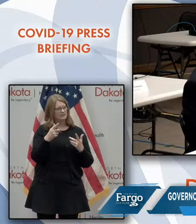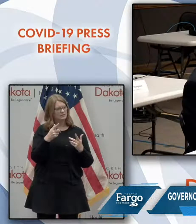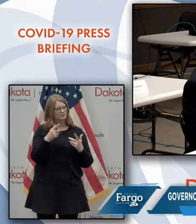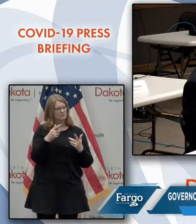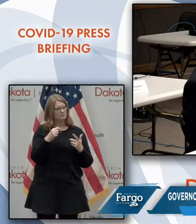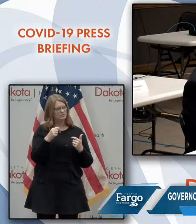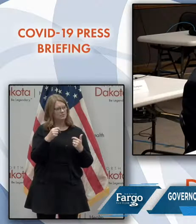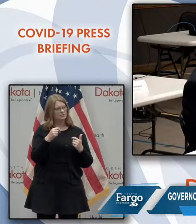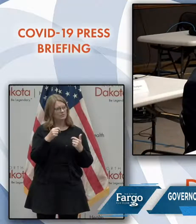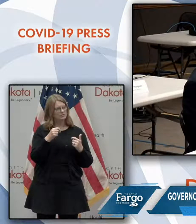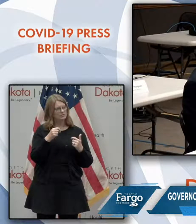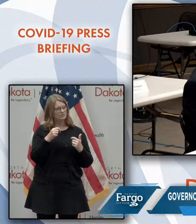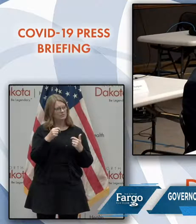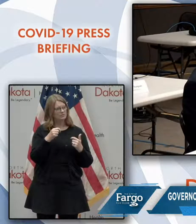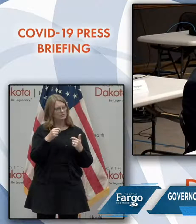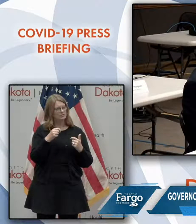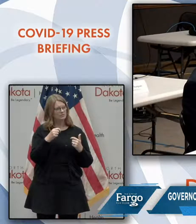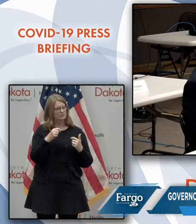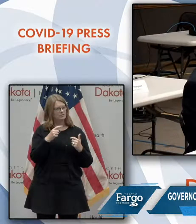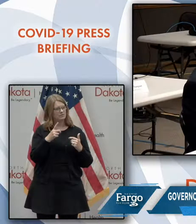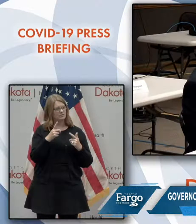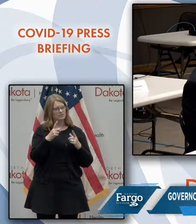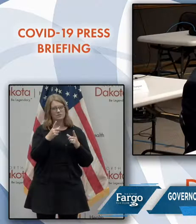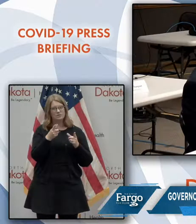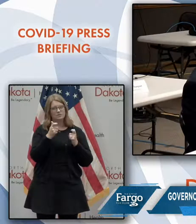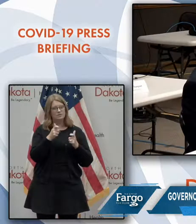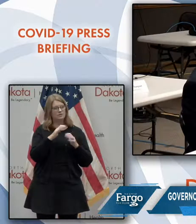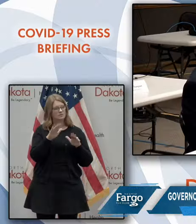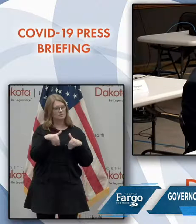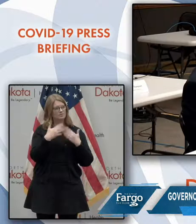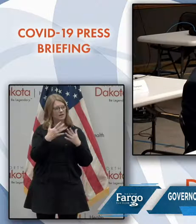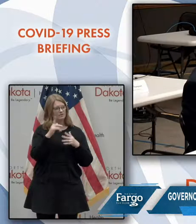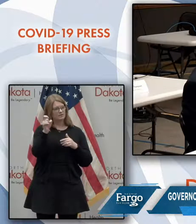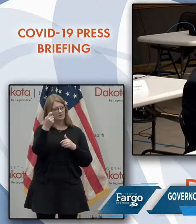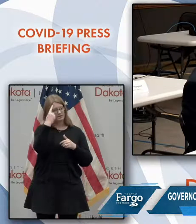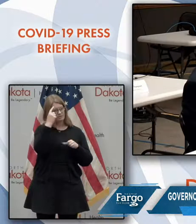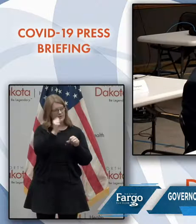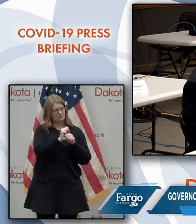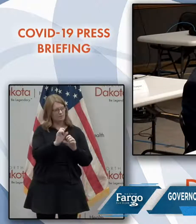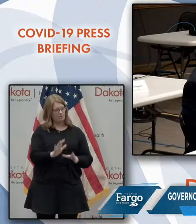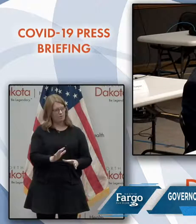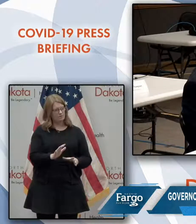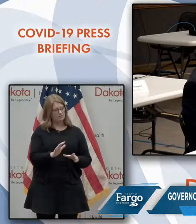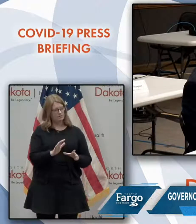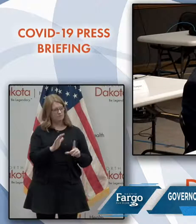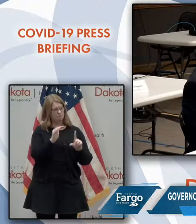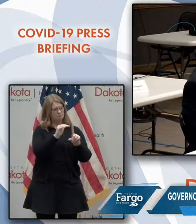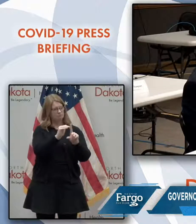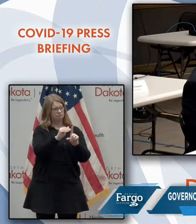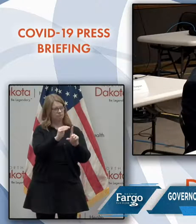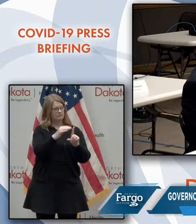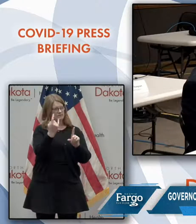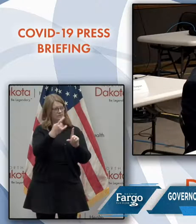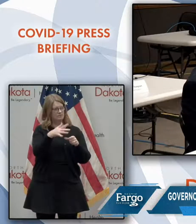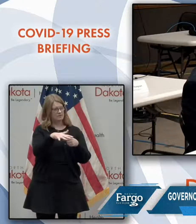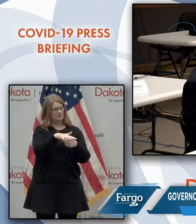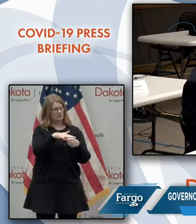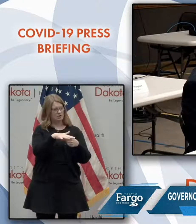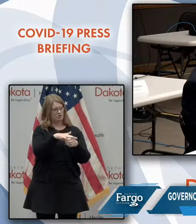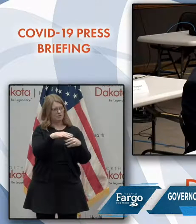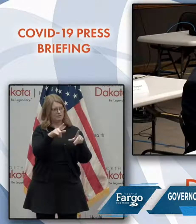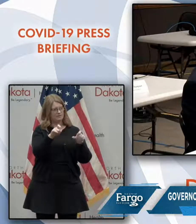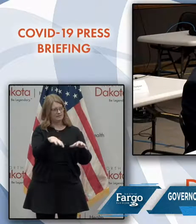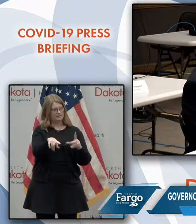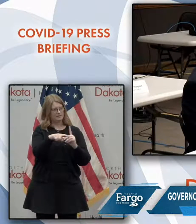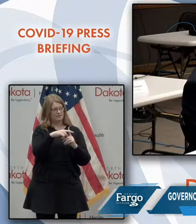give employees, especially government employees, notice that somebody in their area has tested